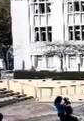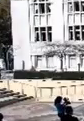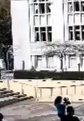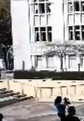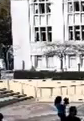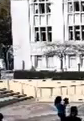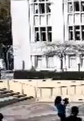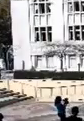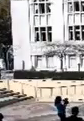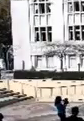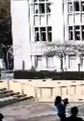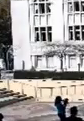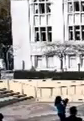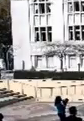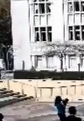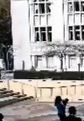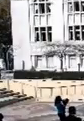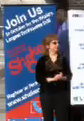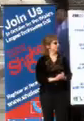Schaaf.